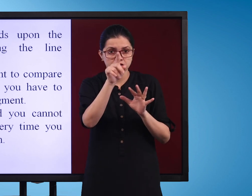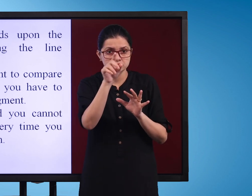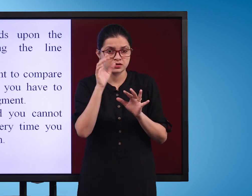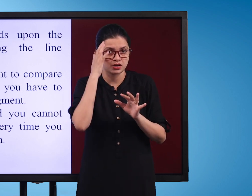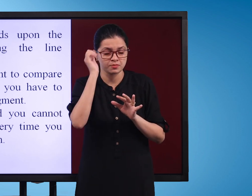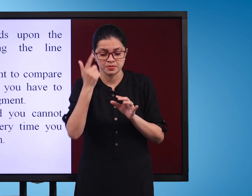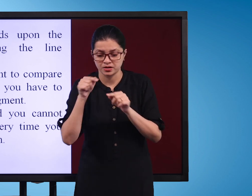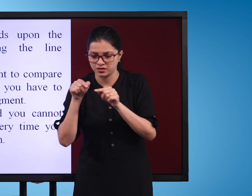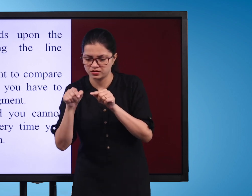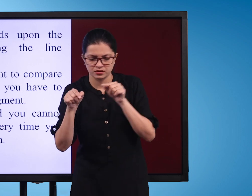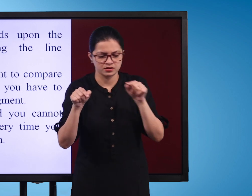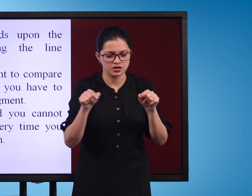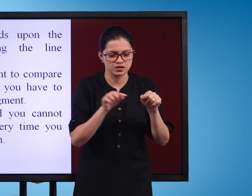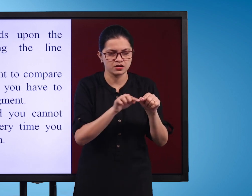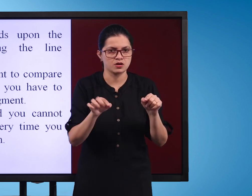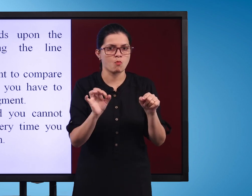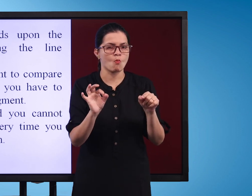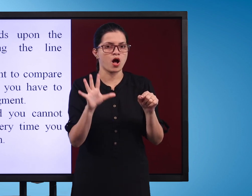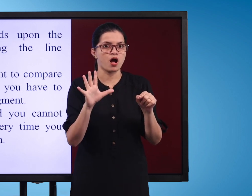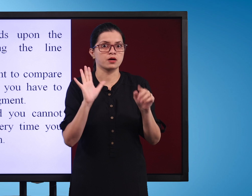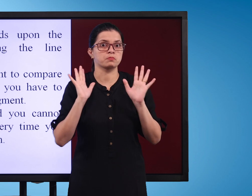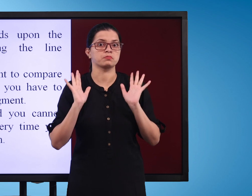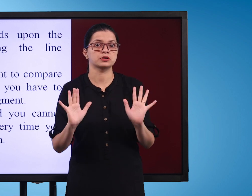Moreover, if you want to compare with another length,